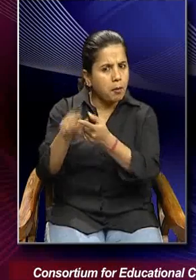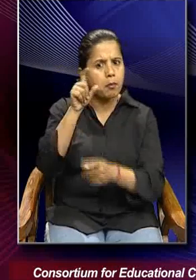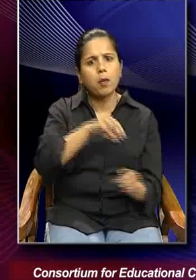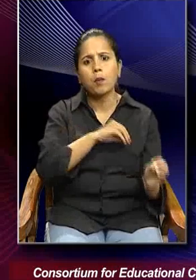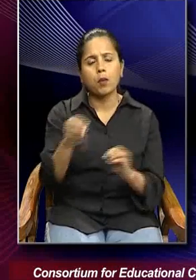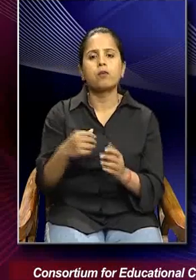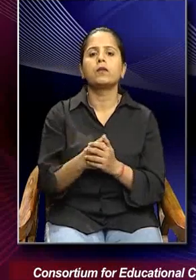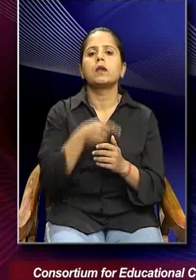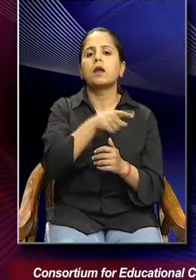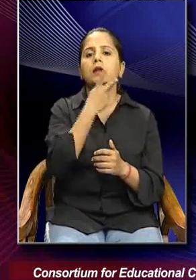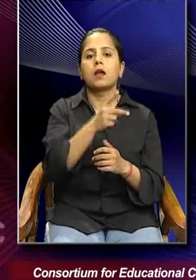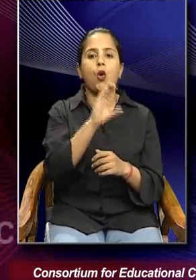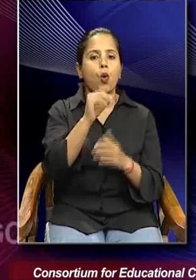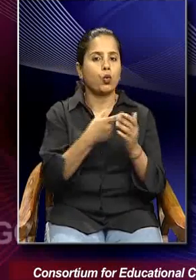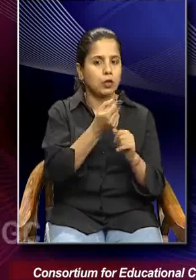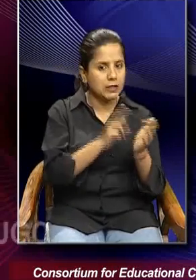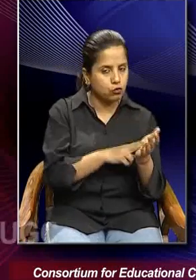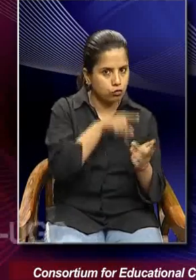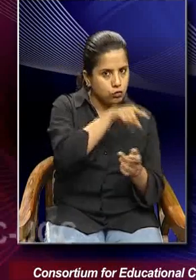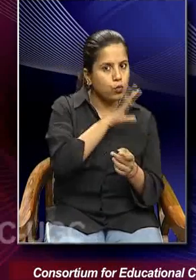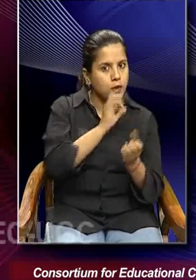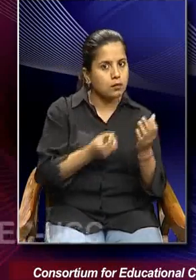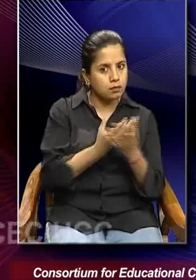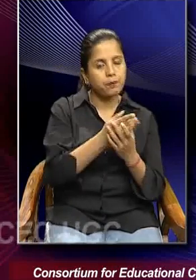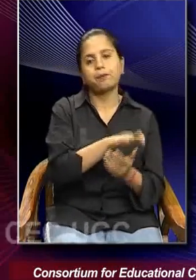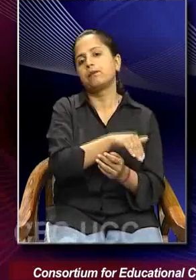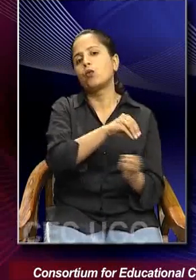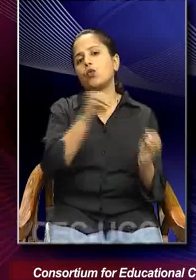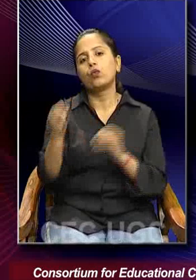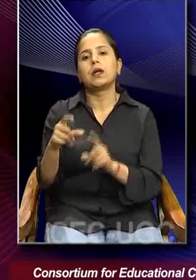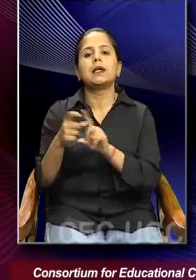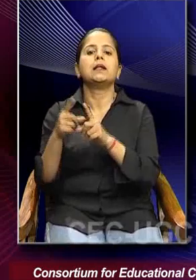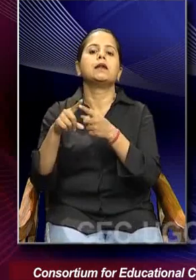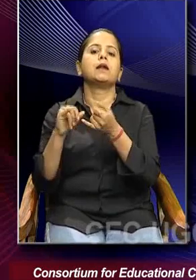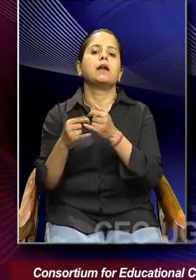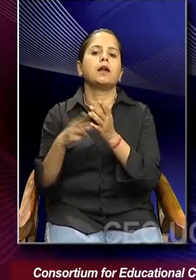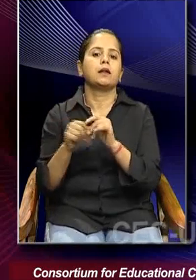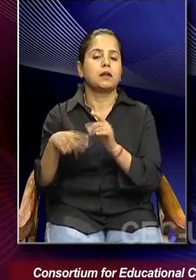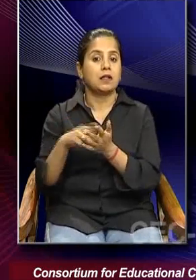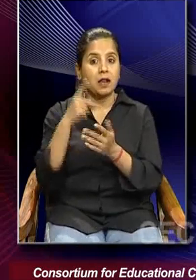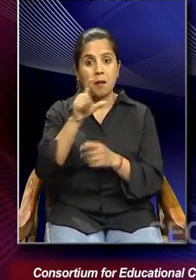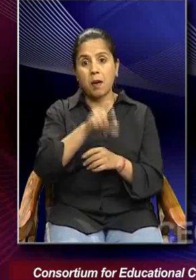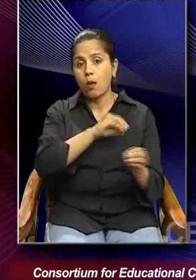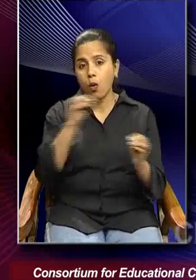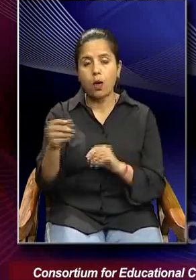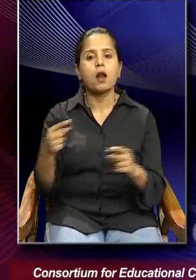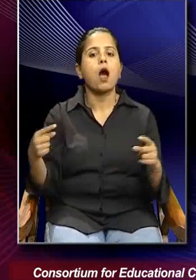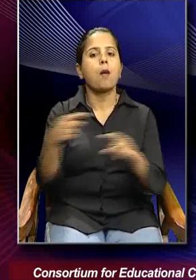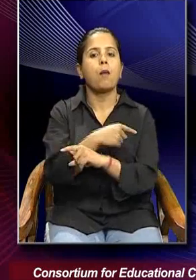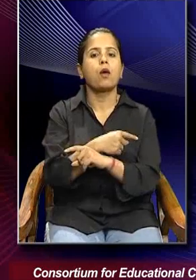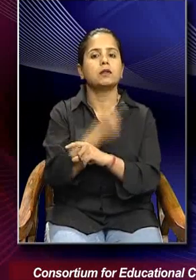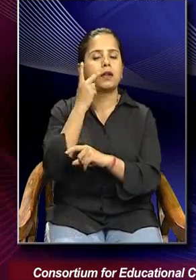moving from origin to destination. So therefore each migration produces a movement in the opposite